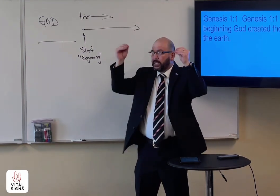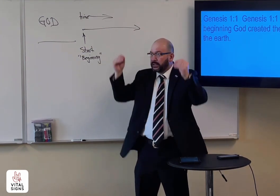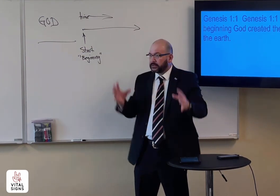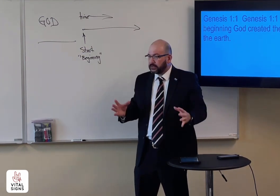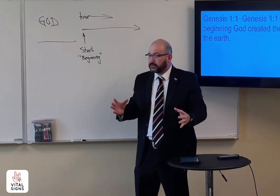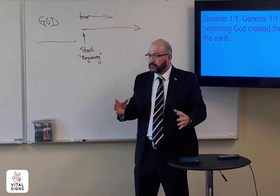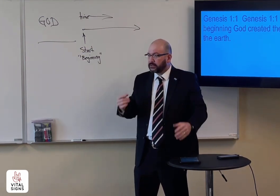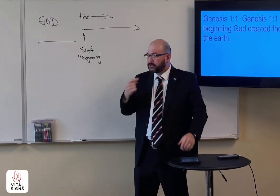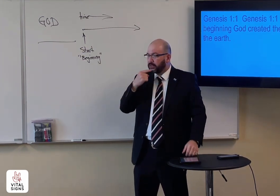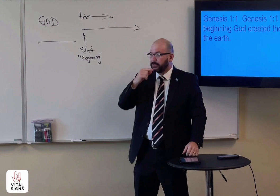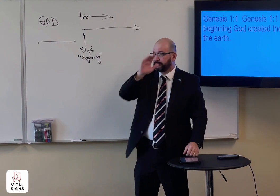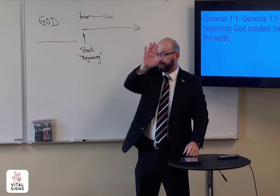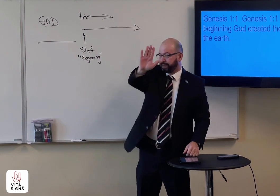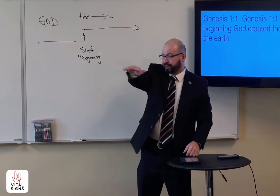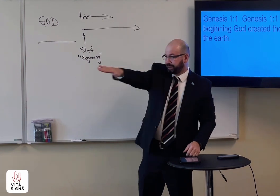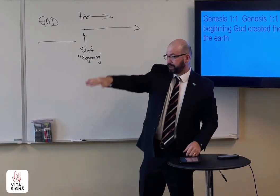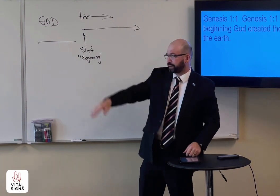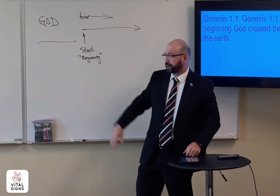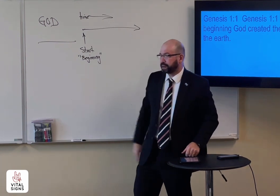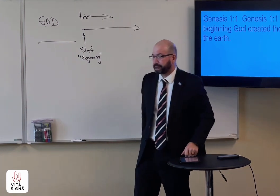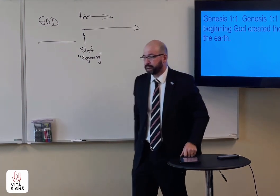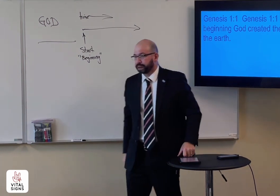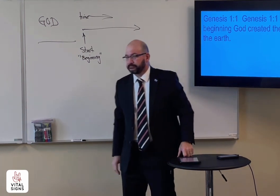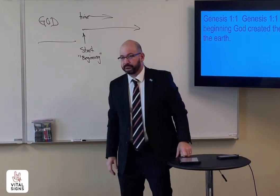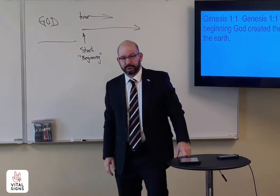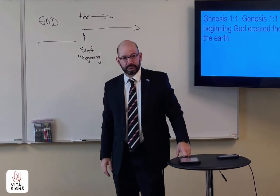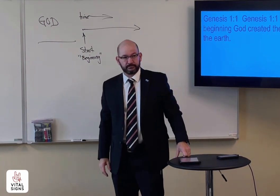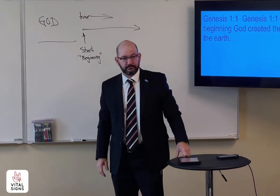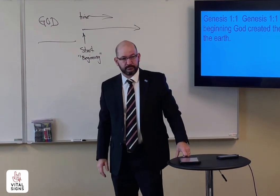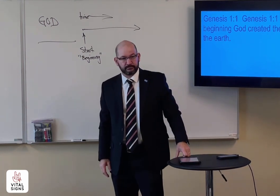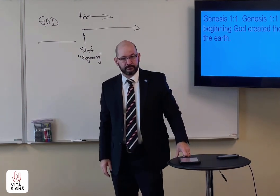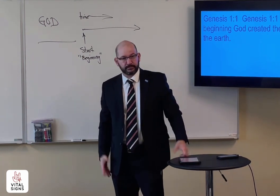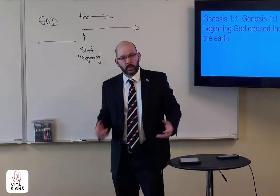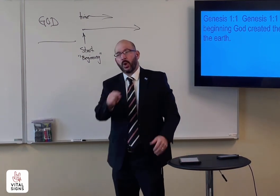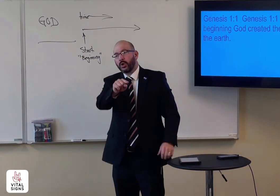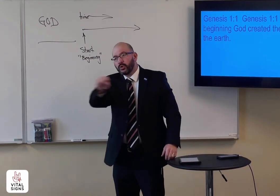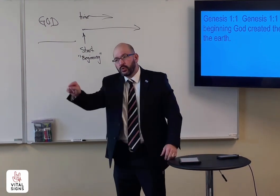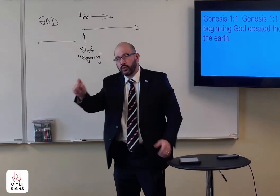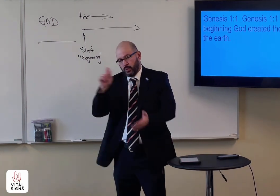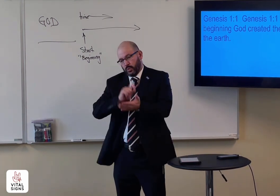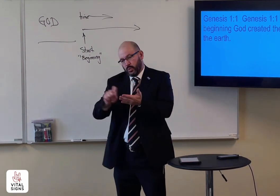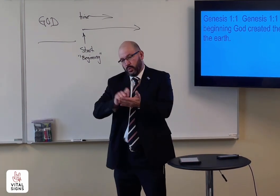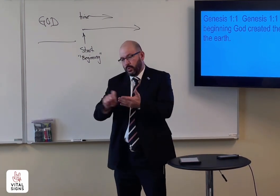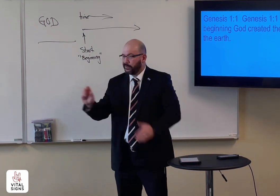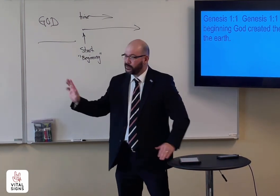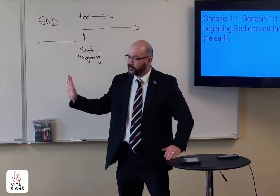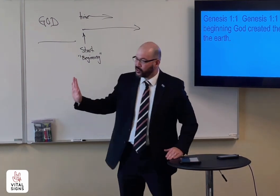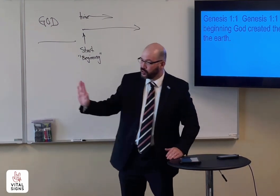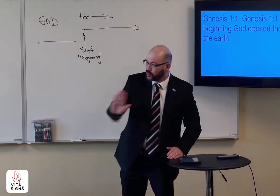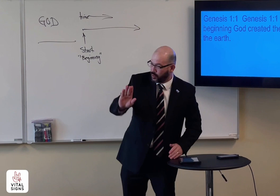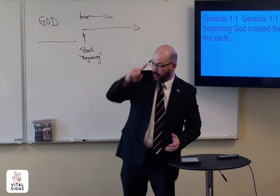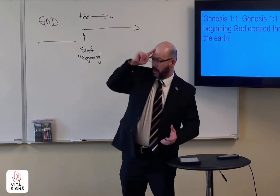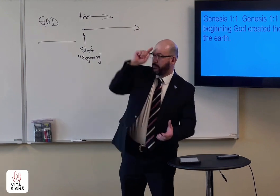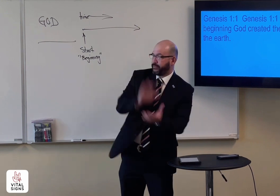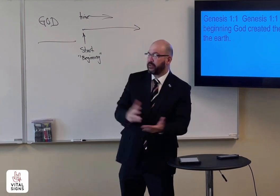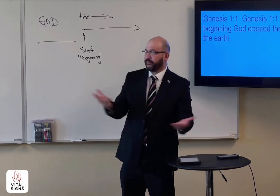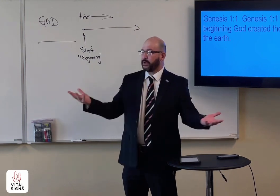My teacher said, hey, students, you write your